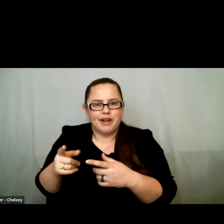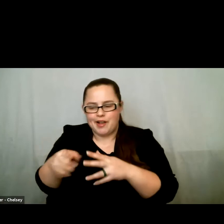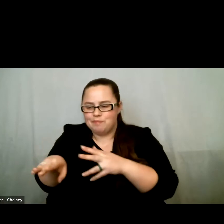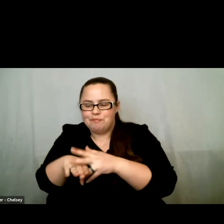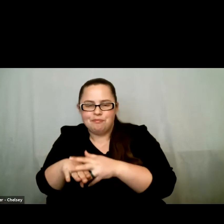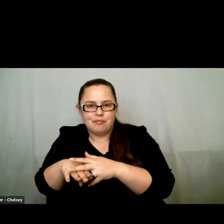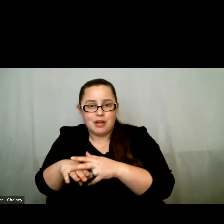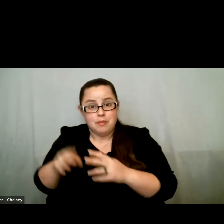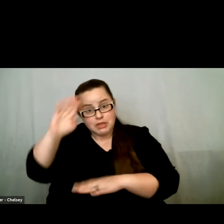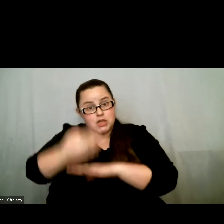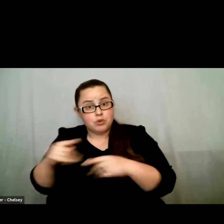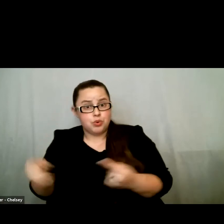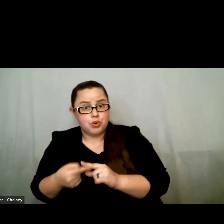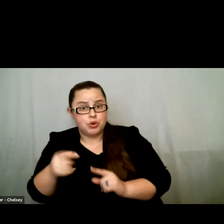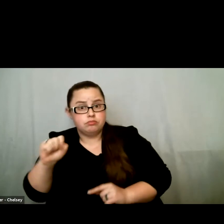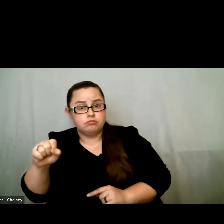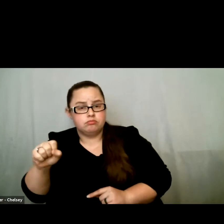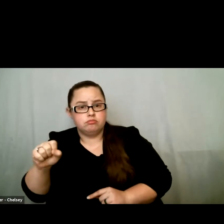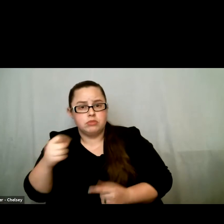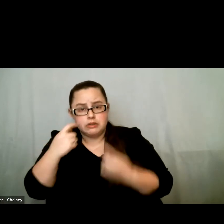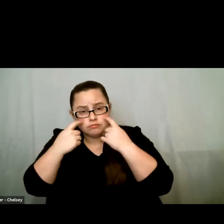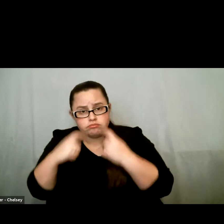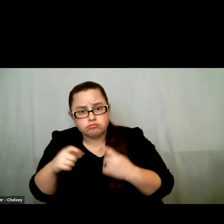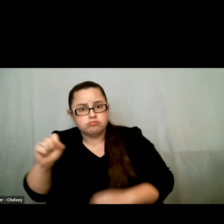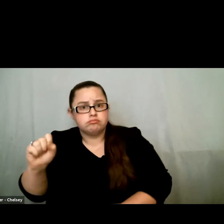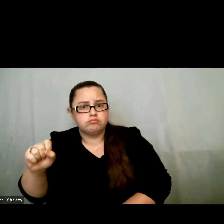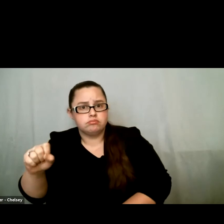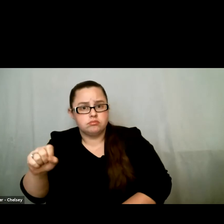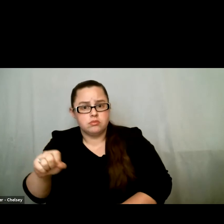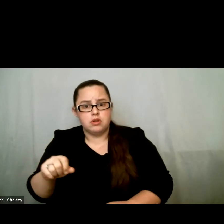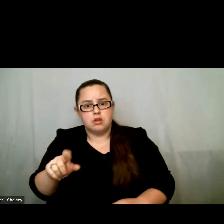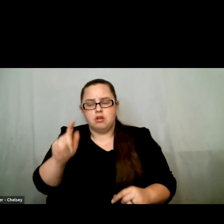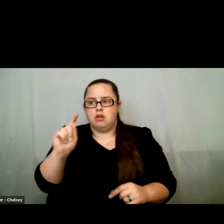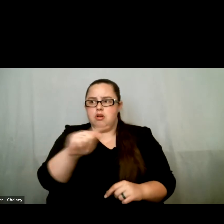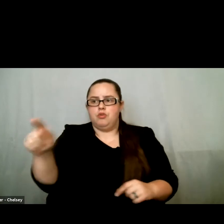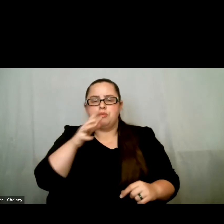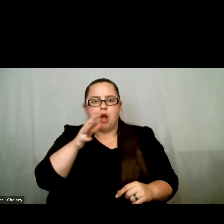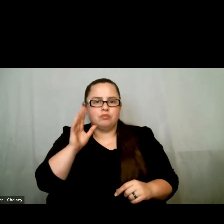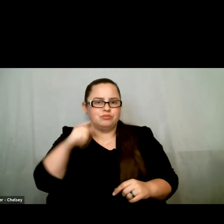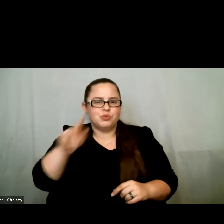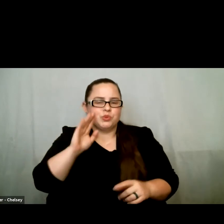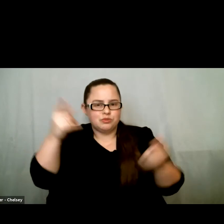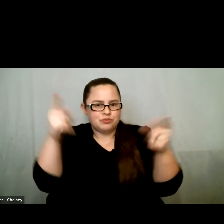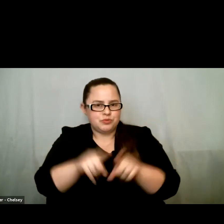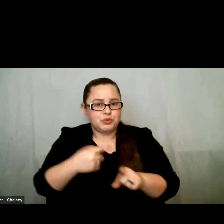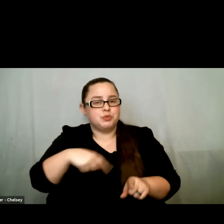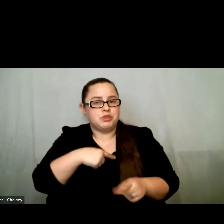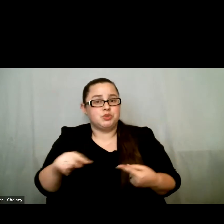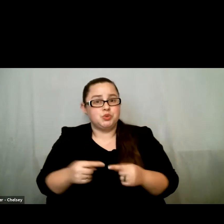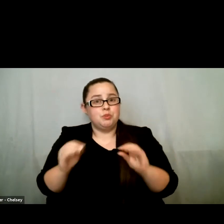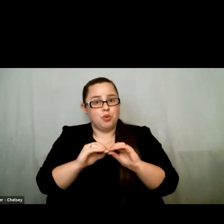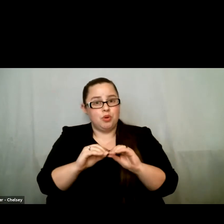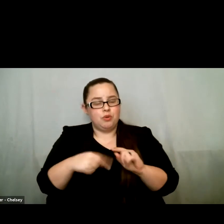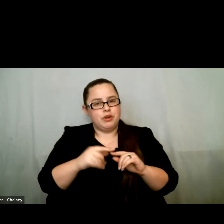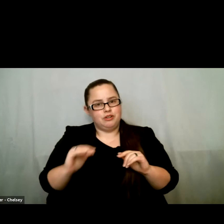hurt? Yes. It made him cry. All the moms out there will agree with me that we hurt more when our kids